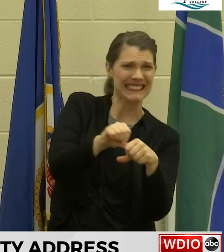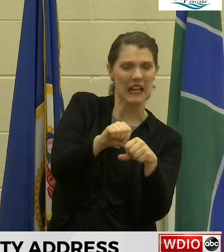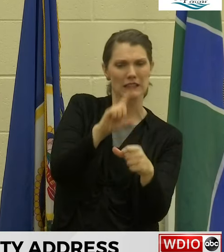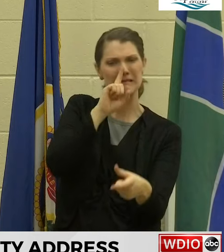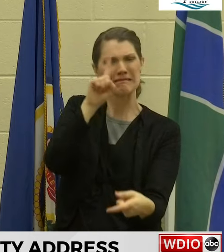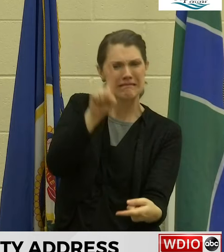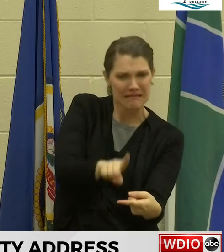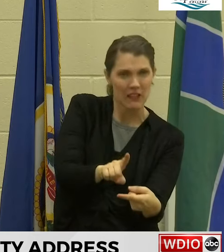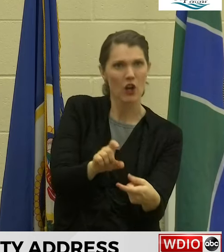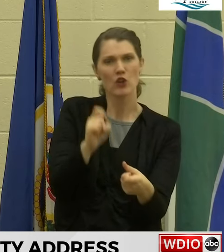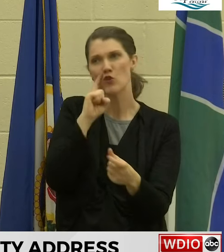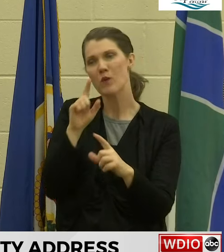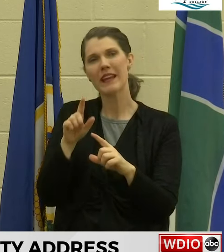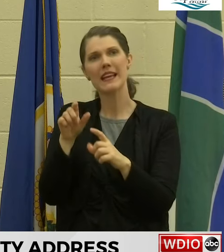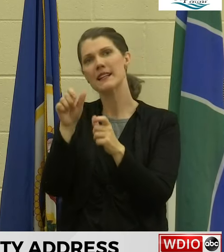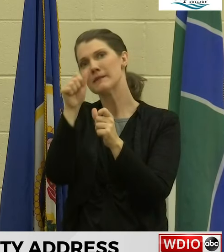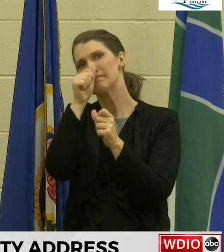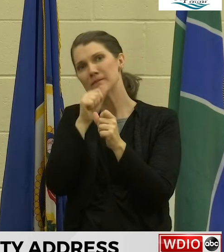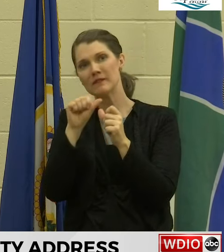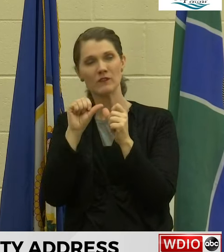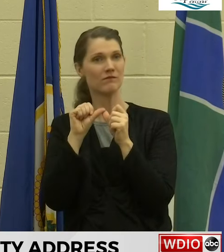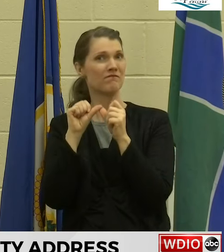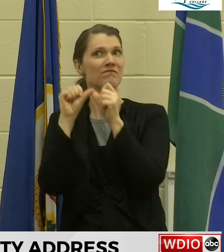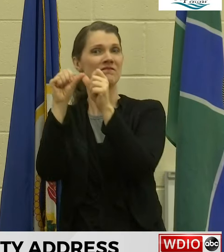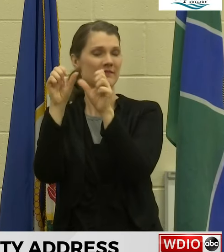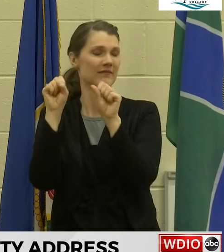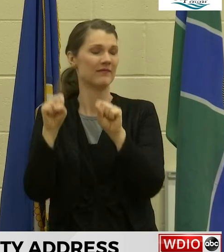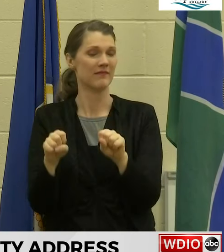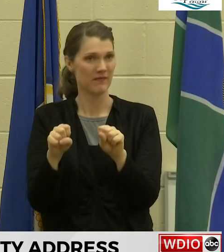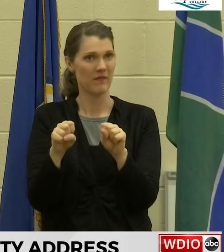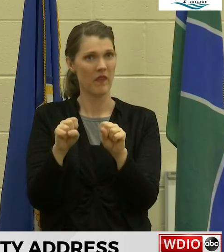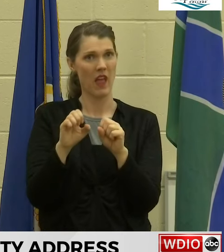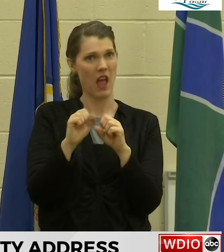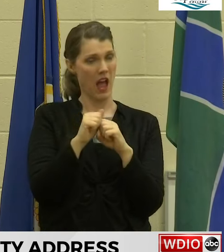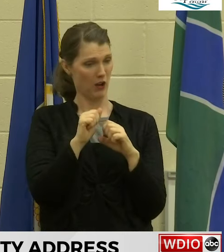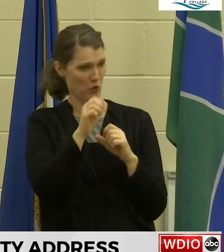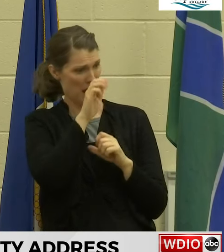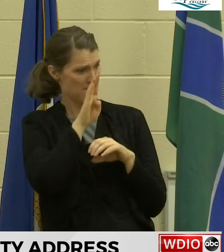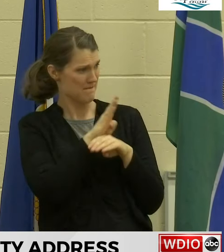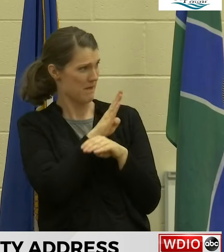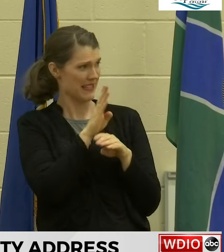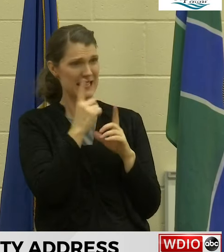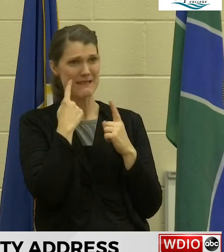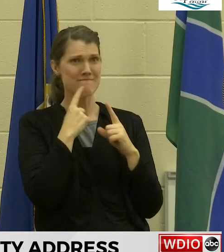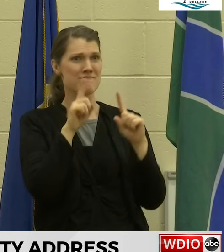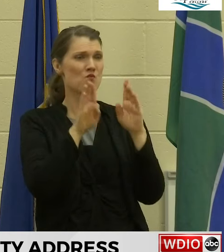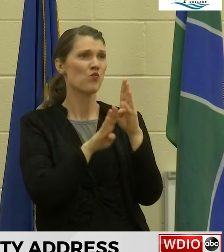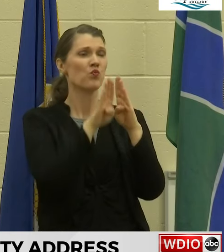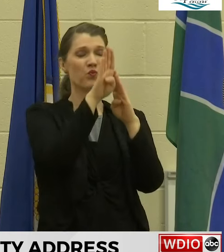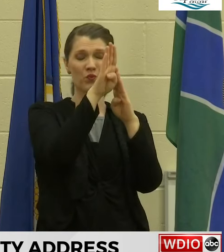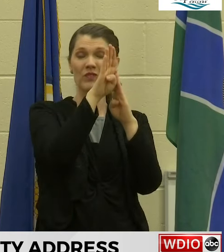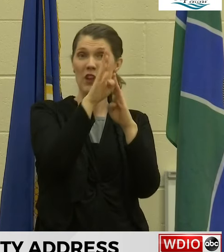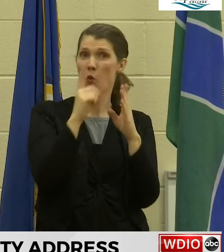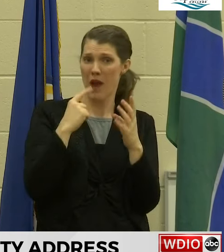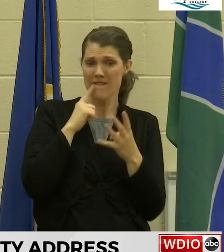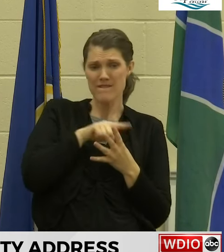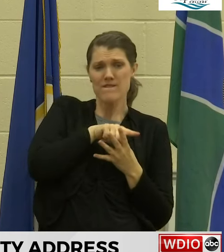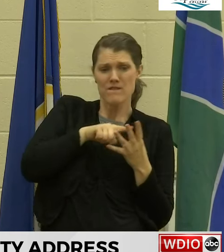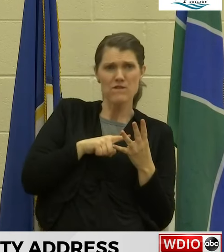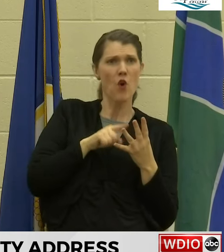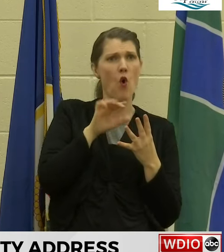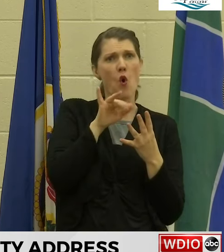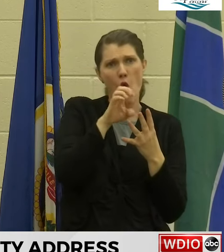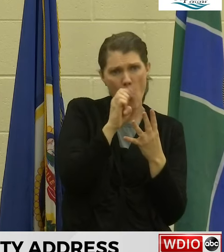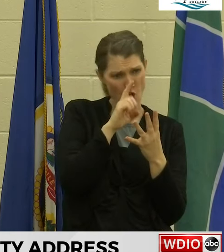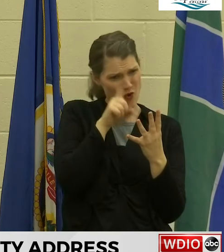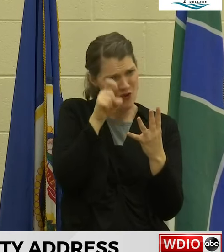our long history of entrepreneurialism. We have four core focus areas with